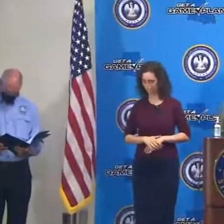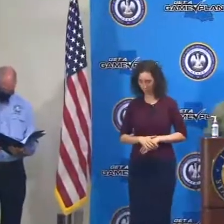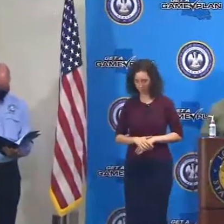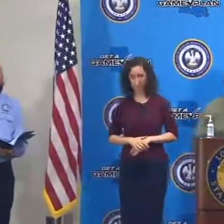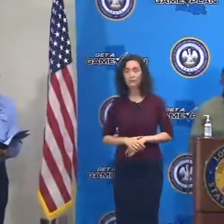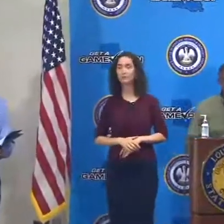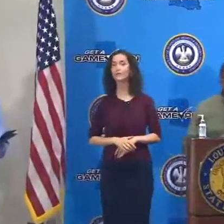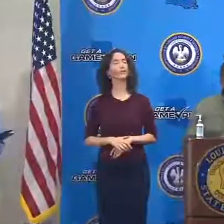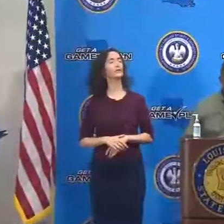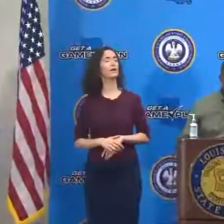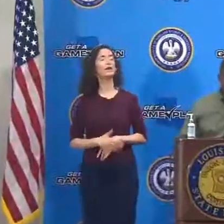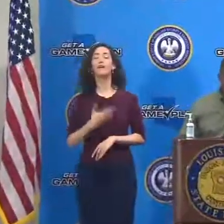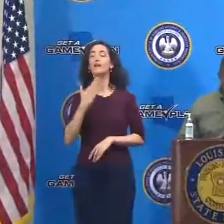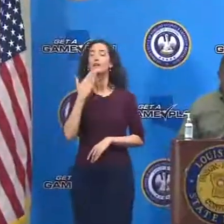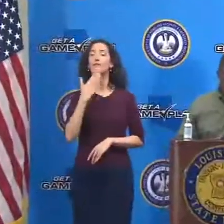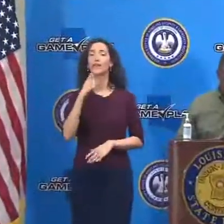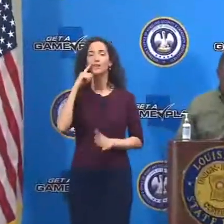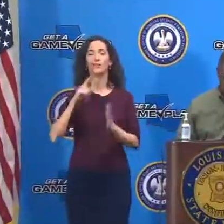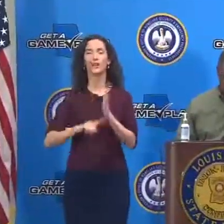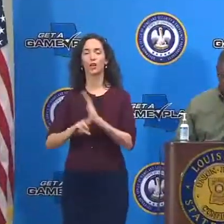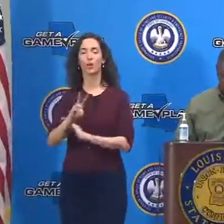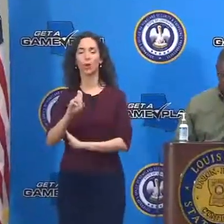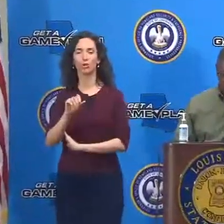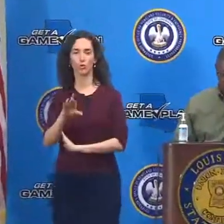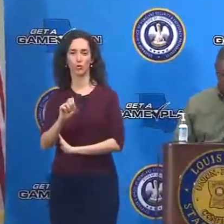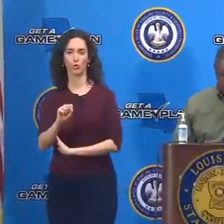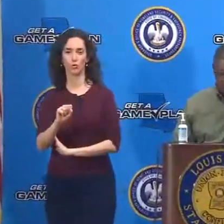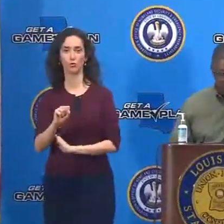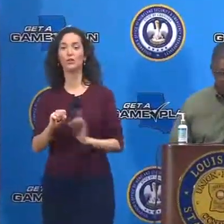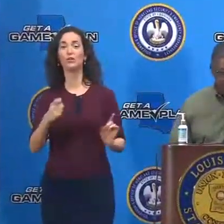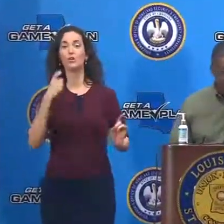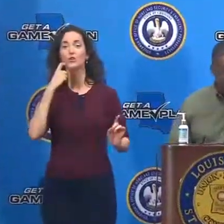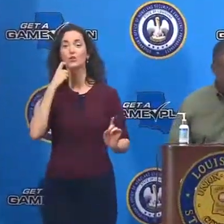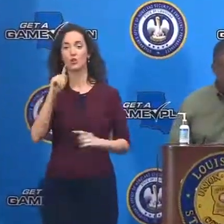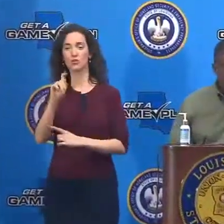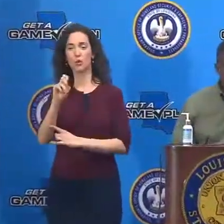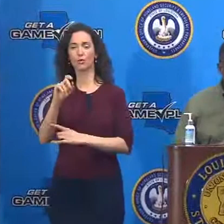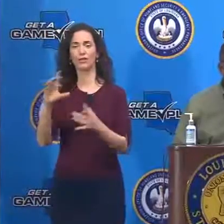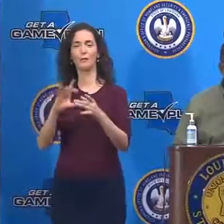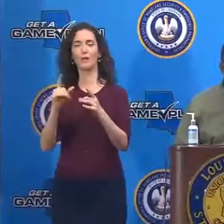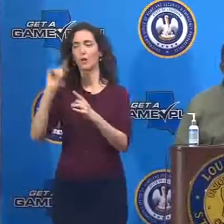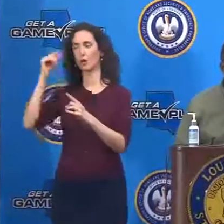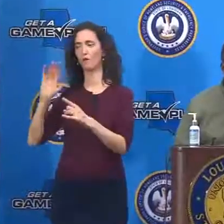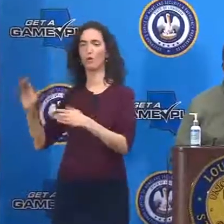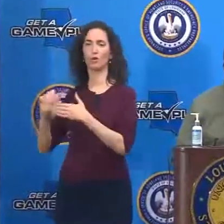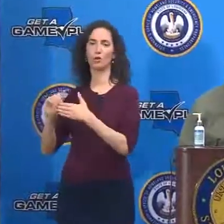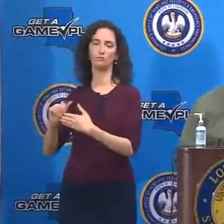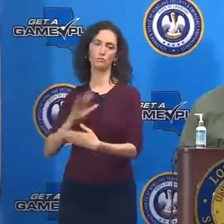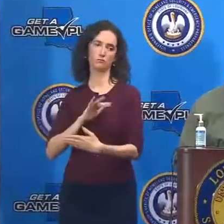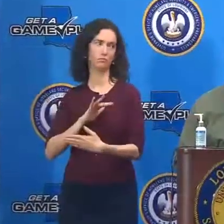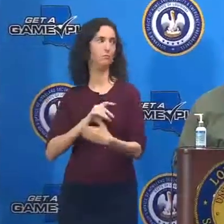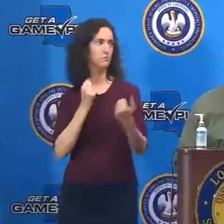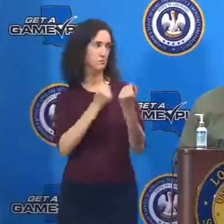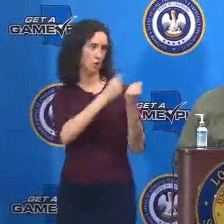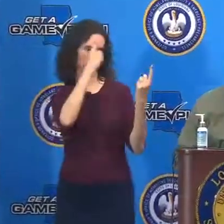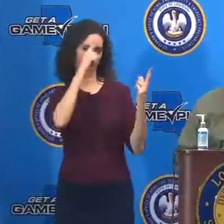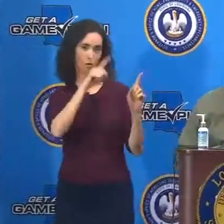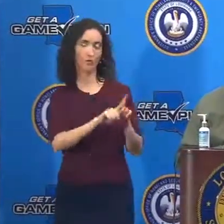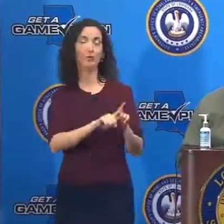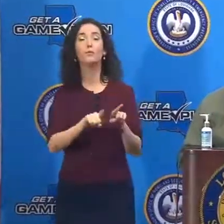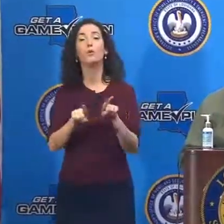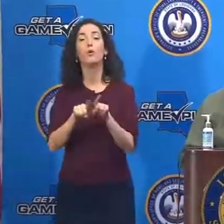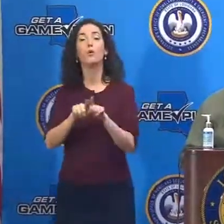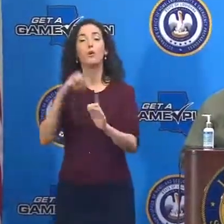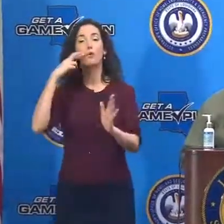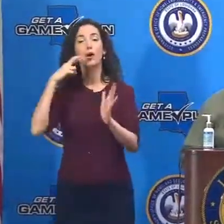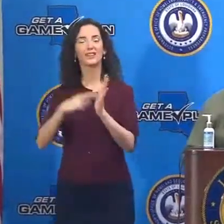Thank you, Secretary Walters. And to echo what Tony said regarding the governor's leadership, we support that and agree with that, but also want to